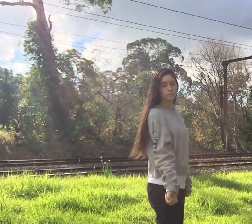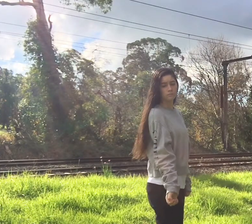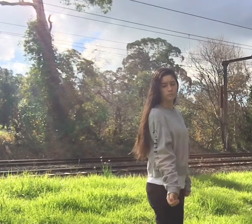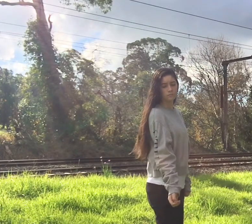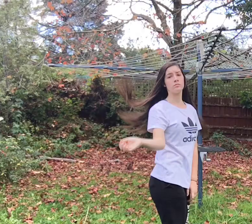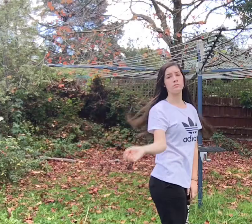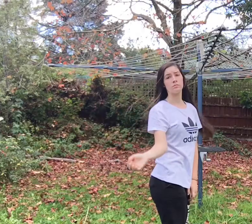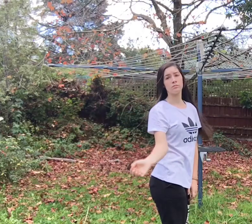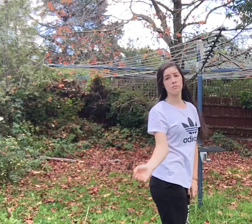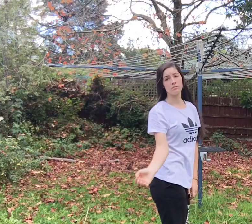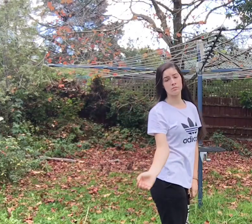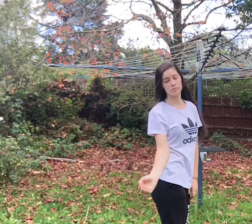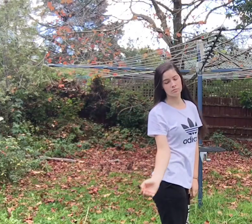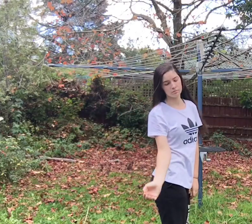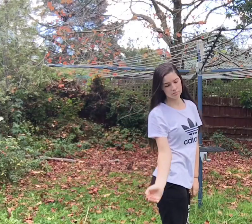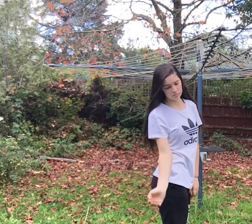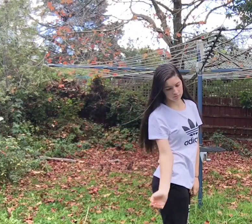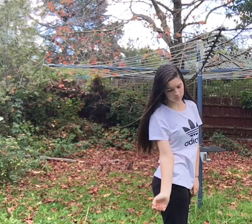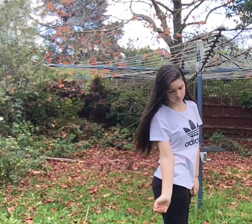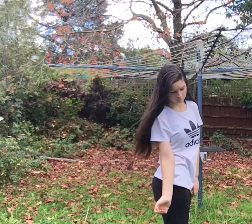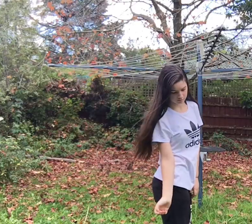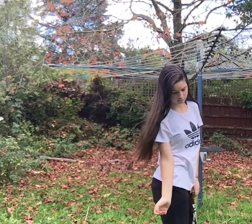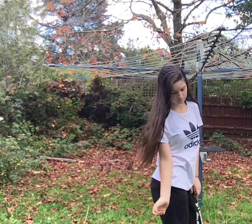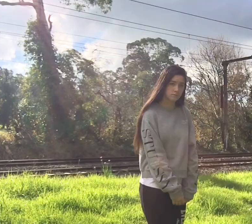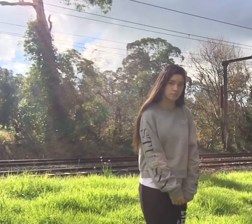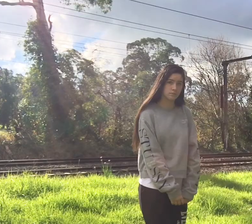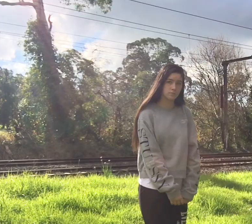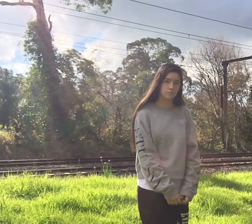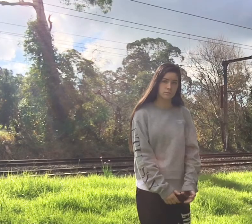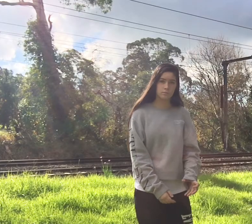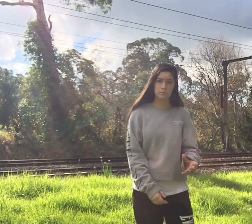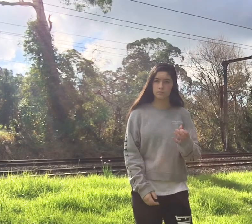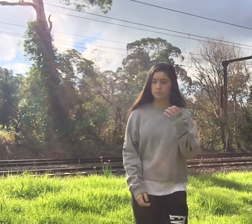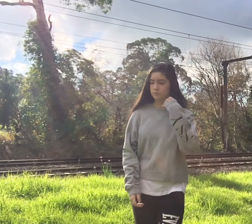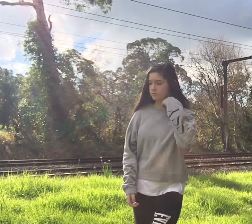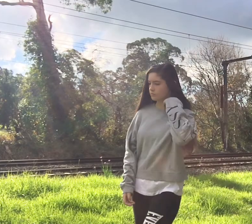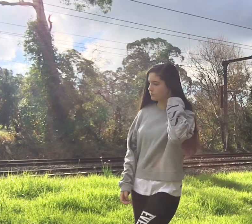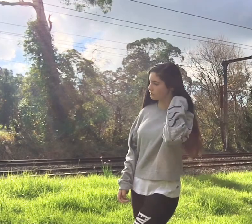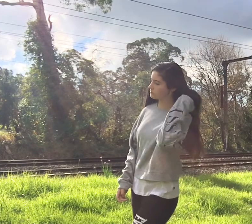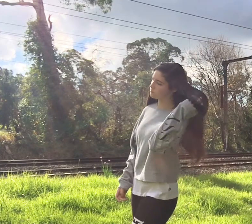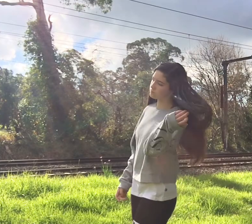Give me love, my, my.